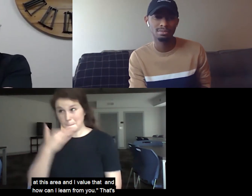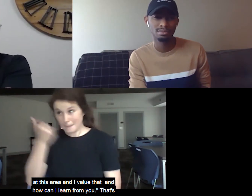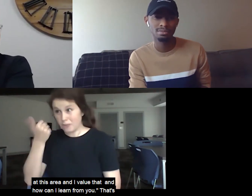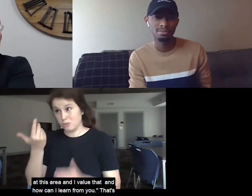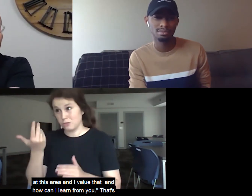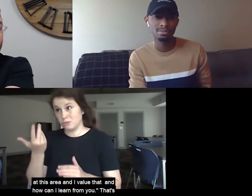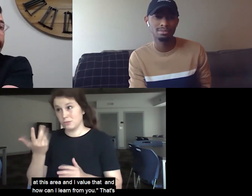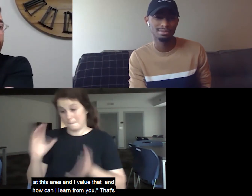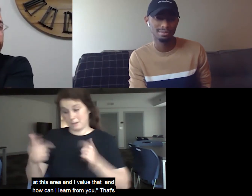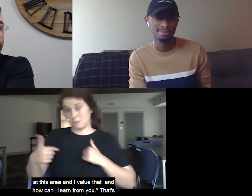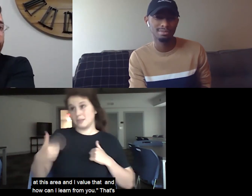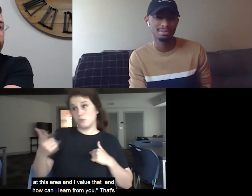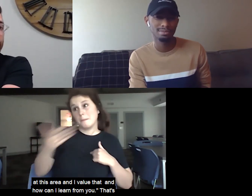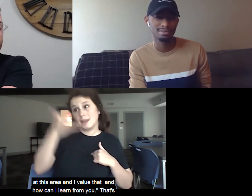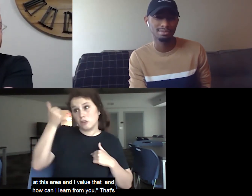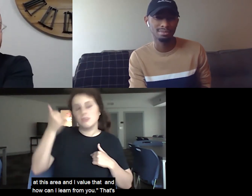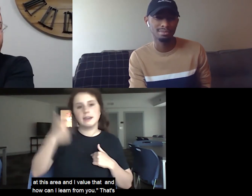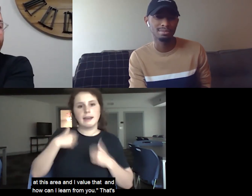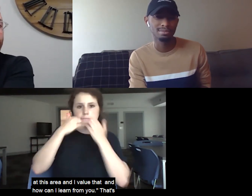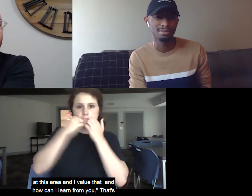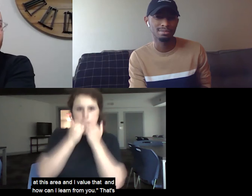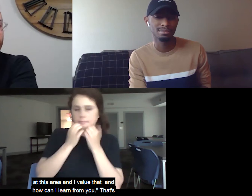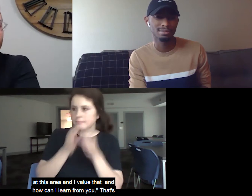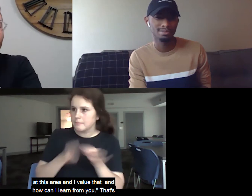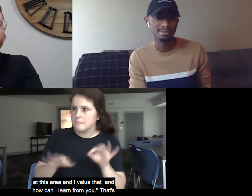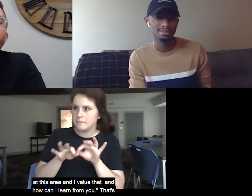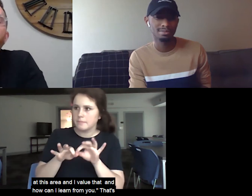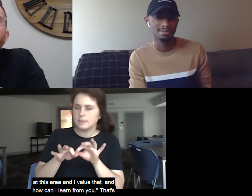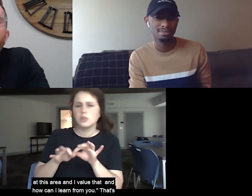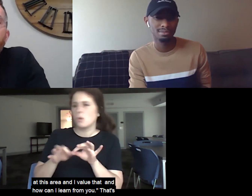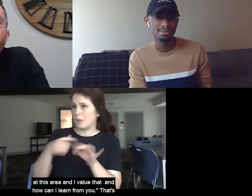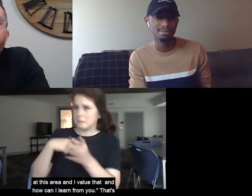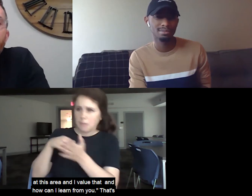this area, and I value that, and how can I learn from you?